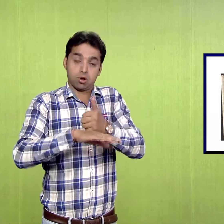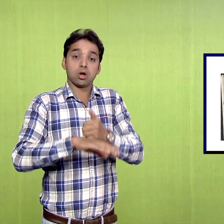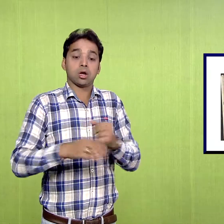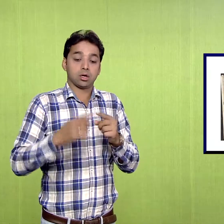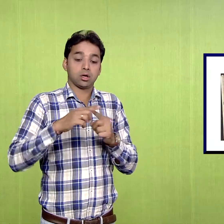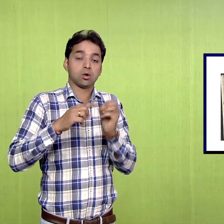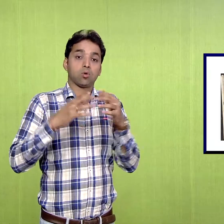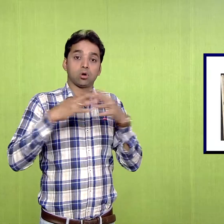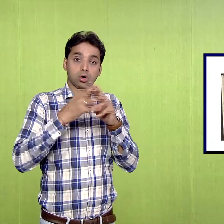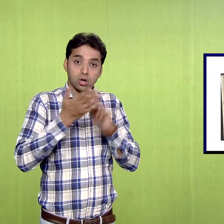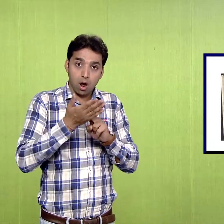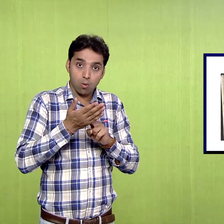skills.